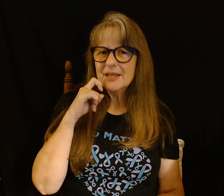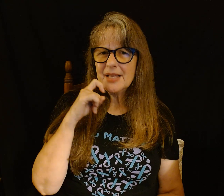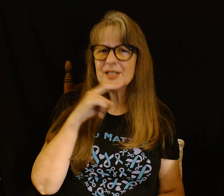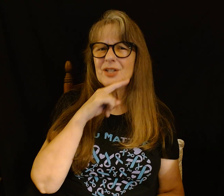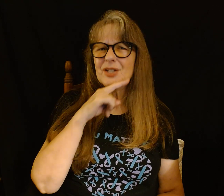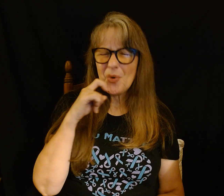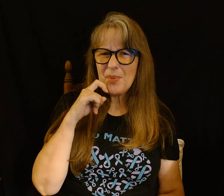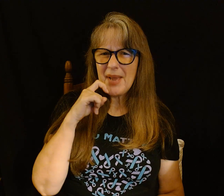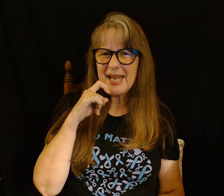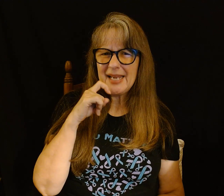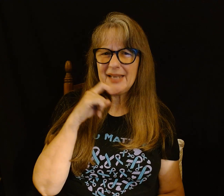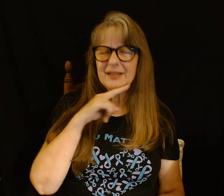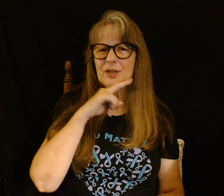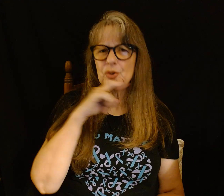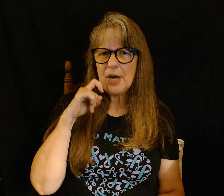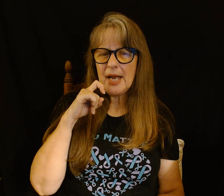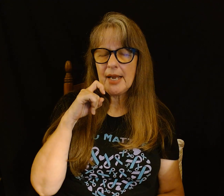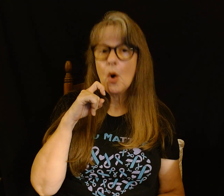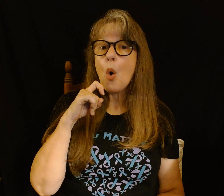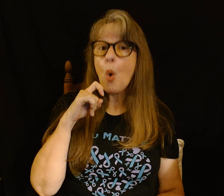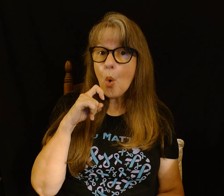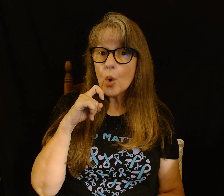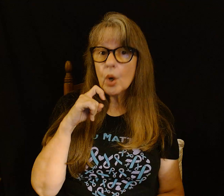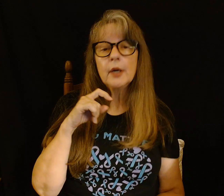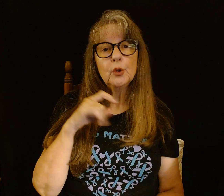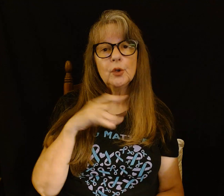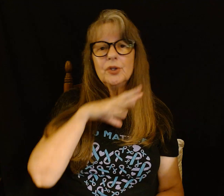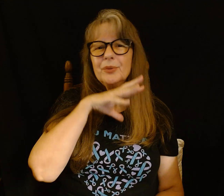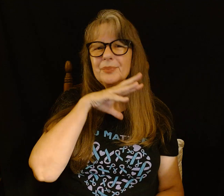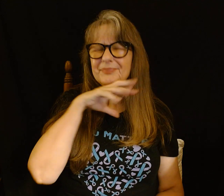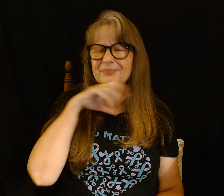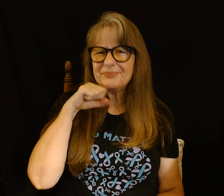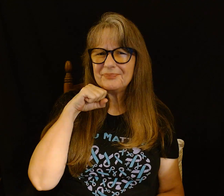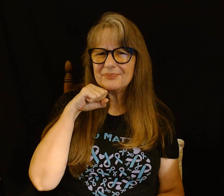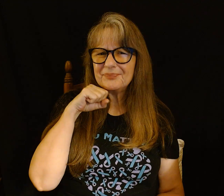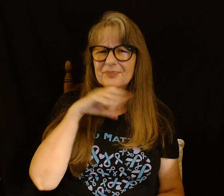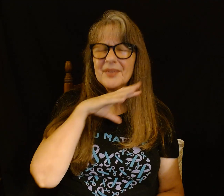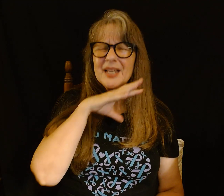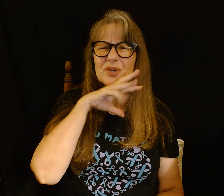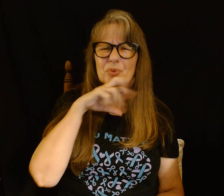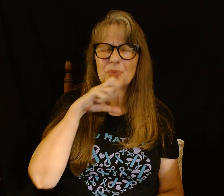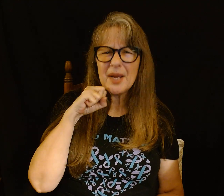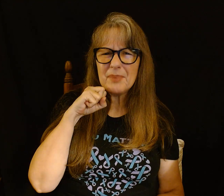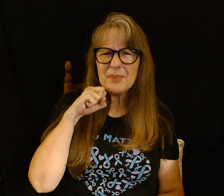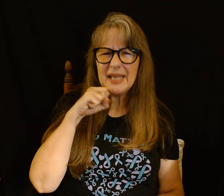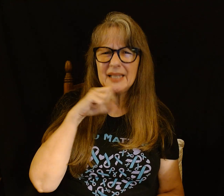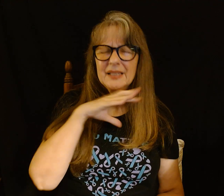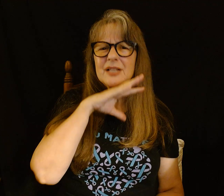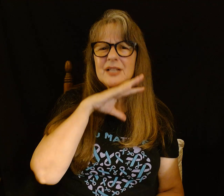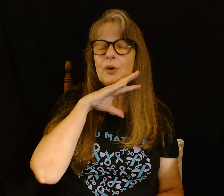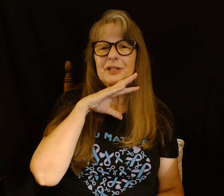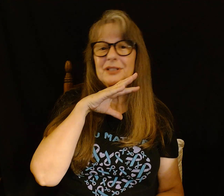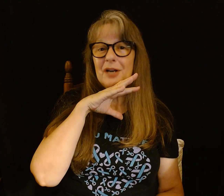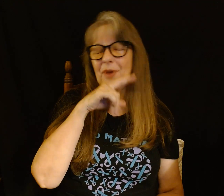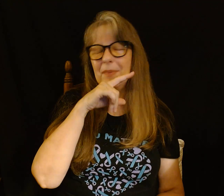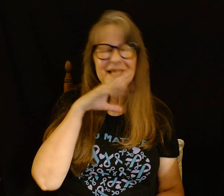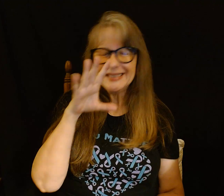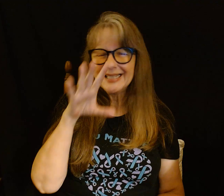It's a dull pain, like dry. Or you could do, it's a dry pain. It's not a, I mean, that's